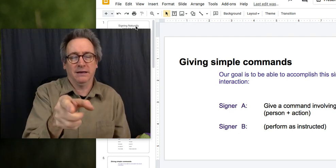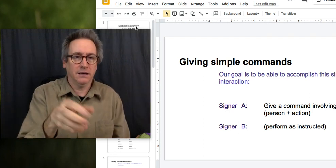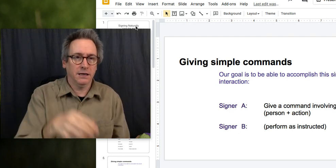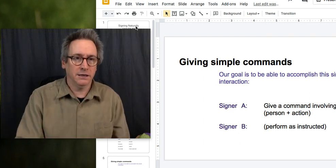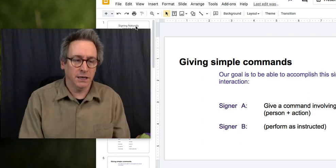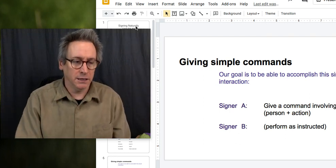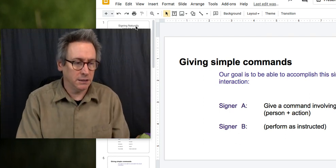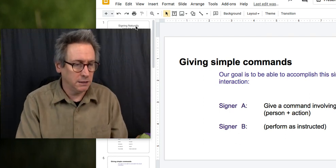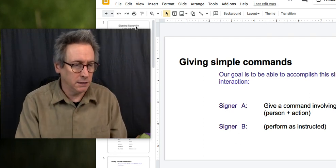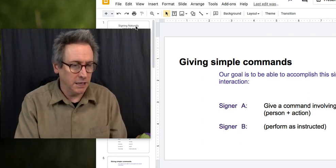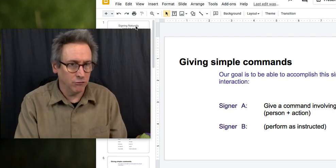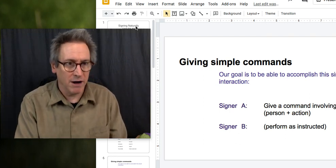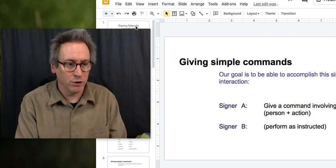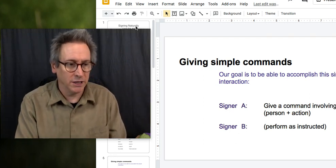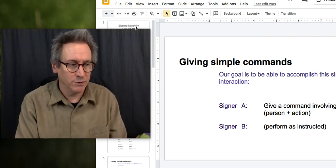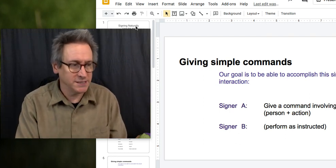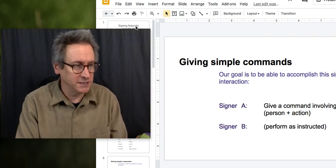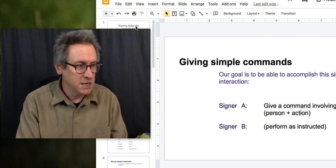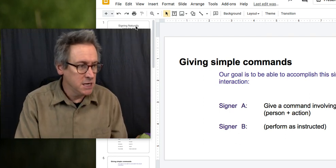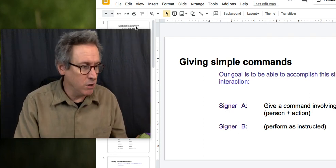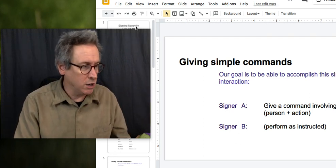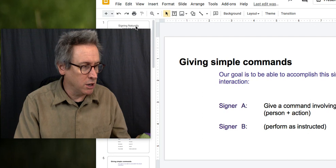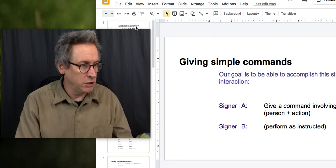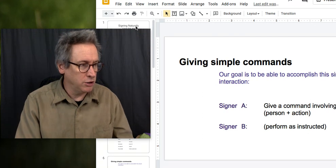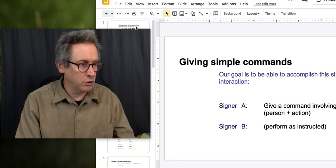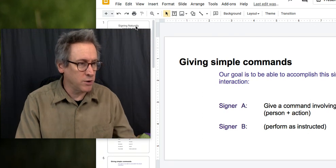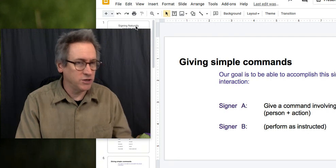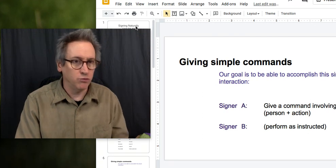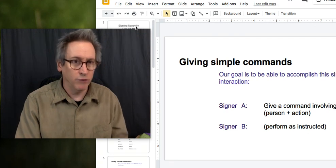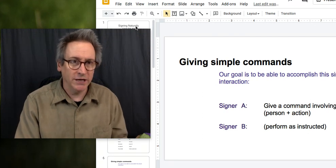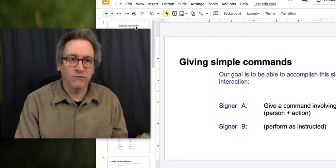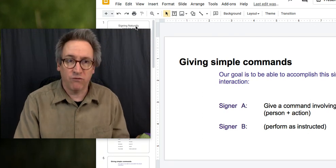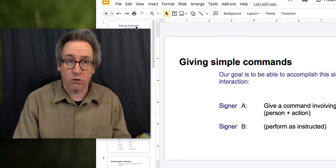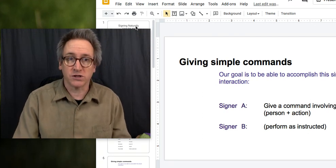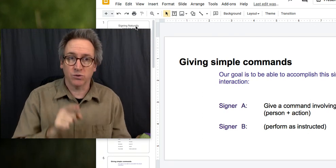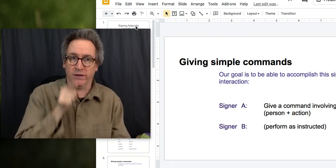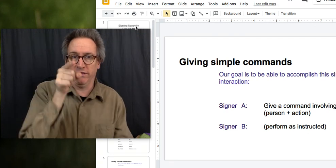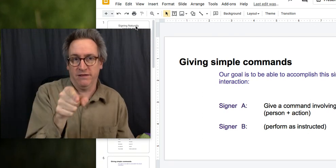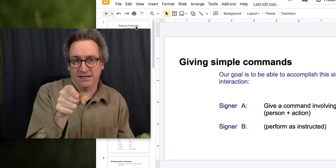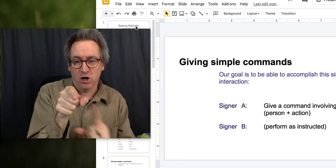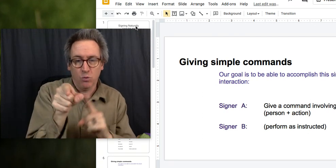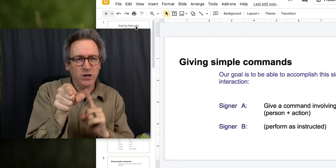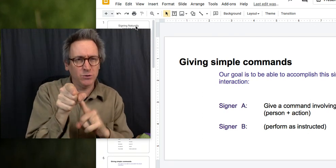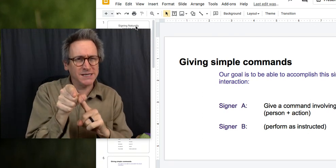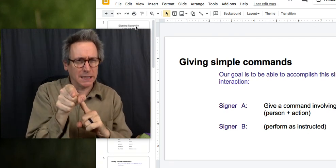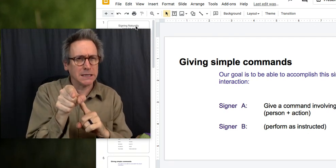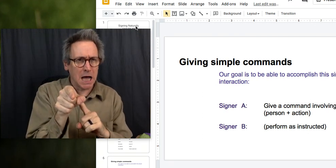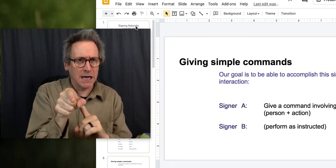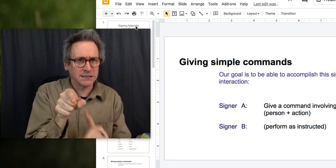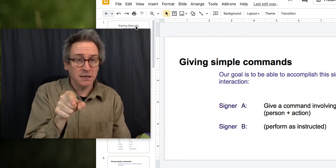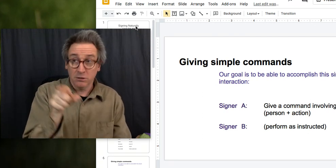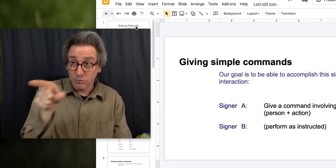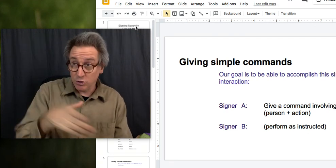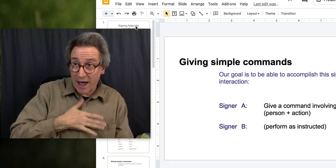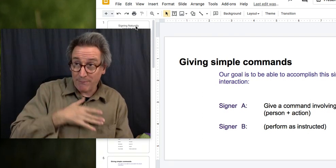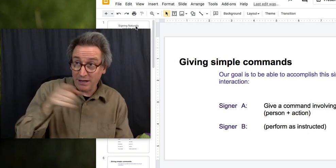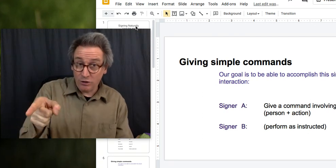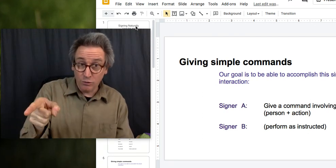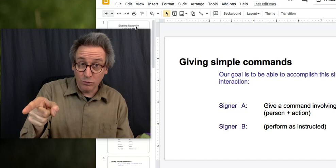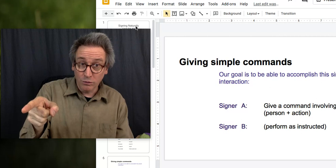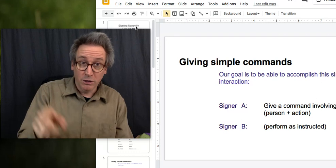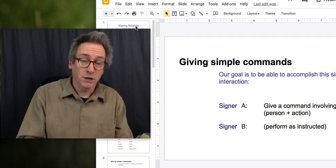copy in grammar and linguistics, where you're going to reinforce with this. We use it a lot. You